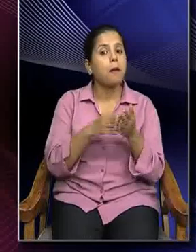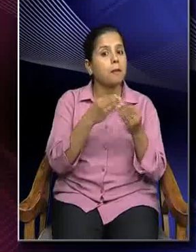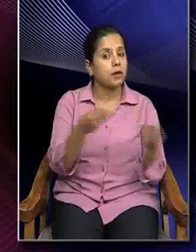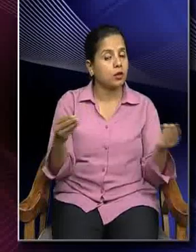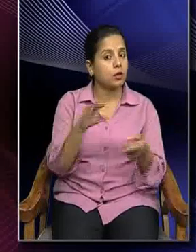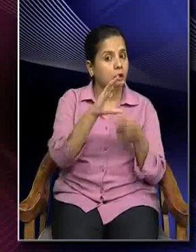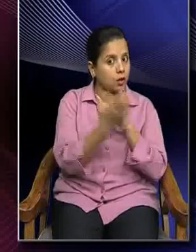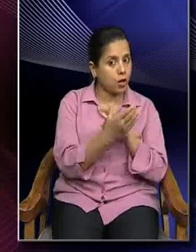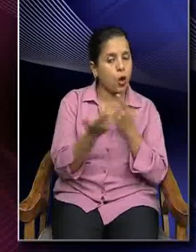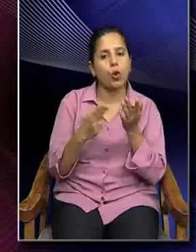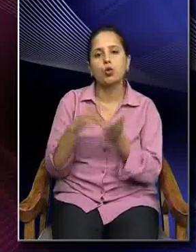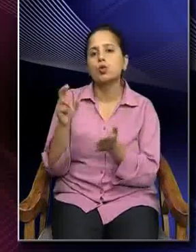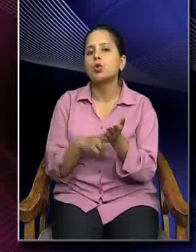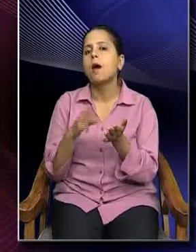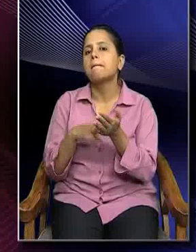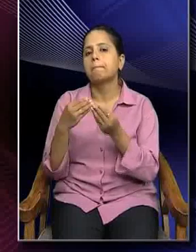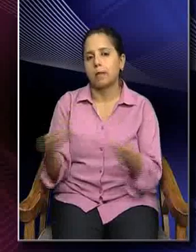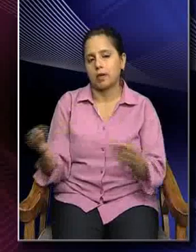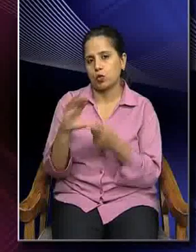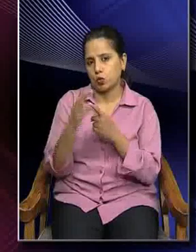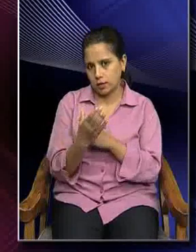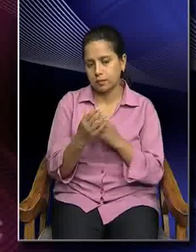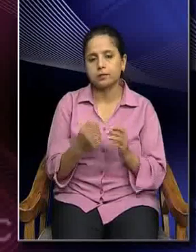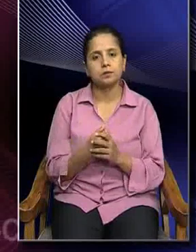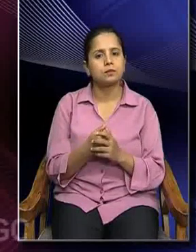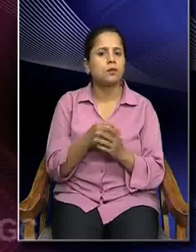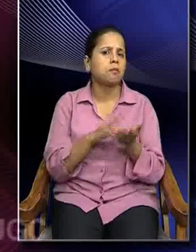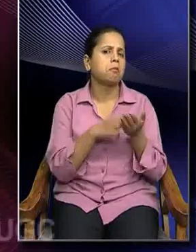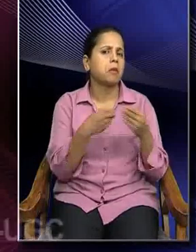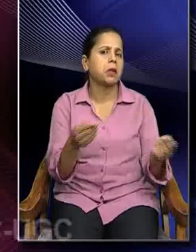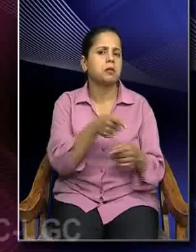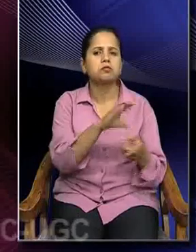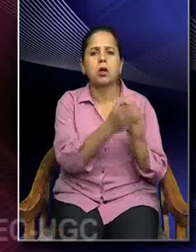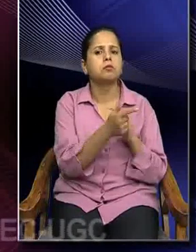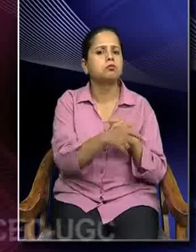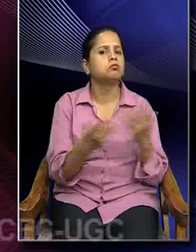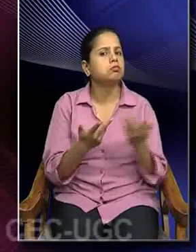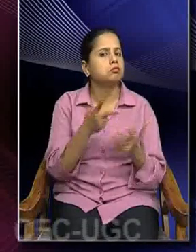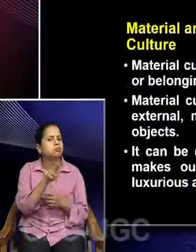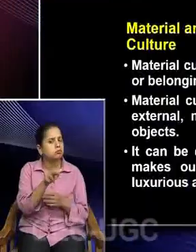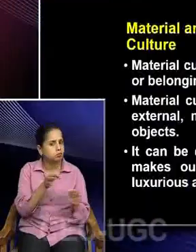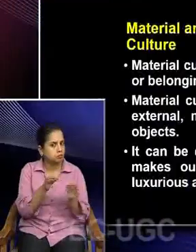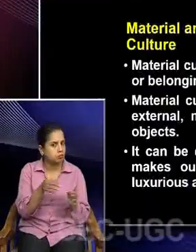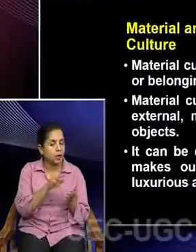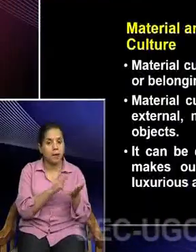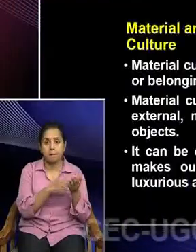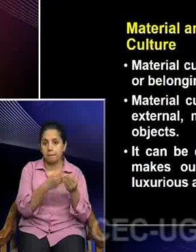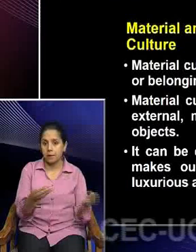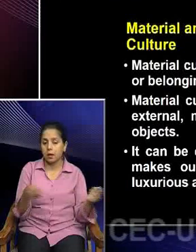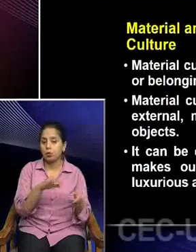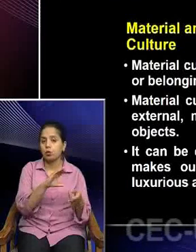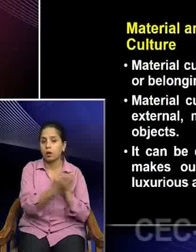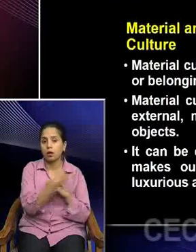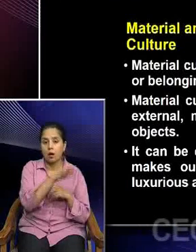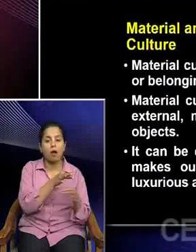culture and non-material culture. So, what is material culture? Material culture